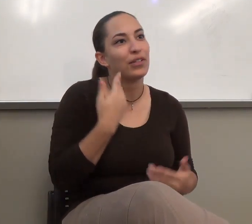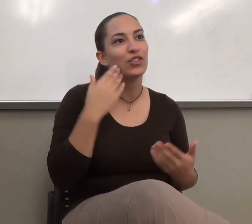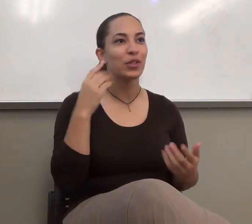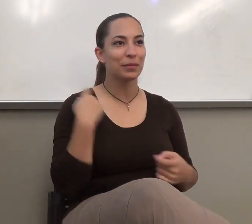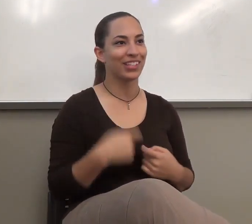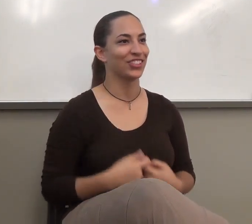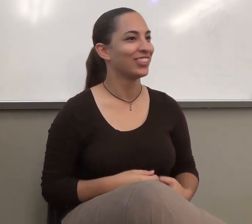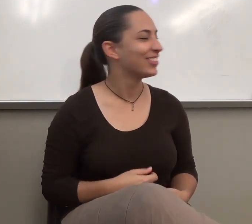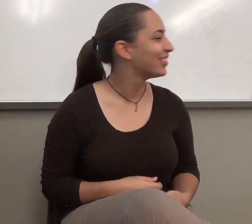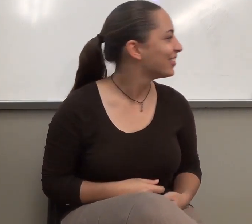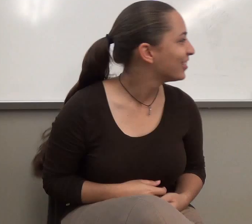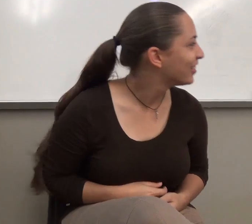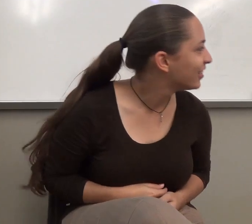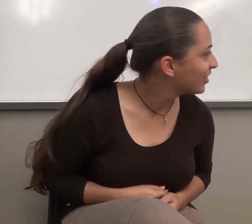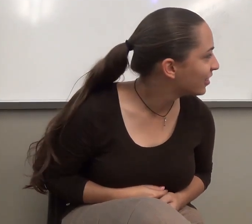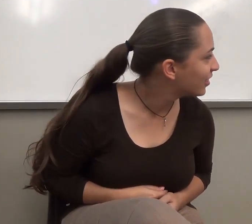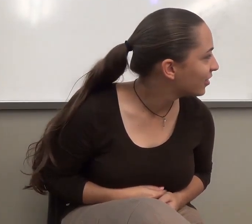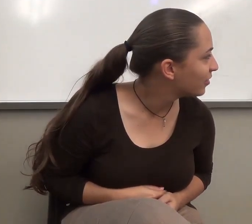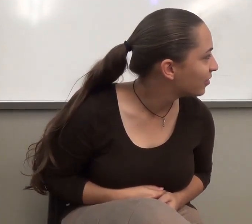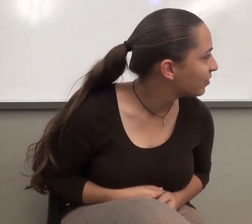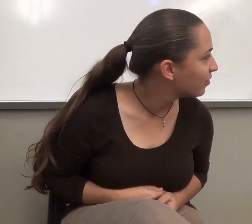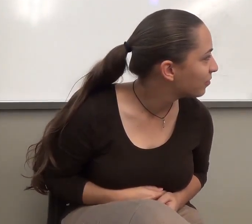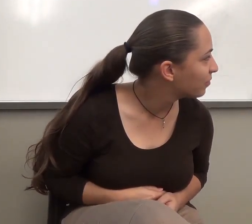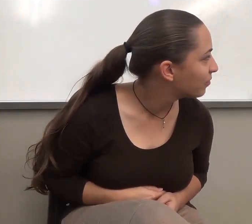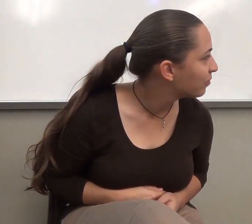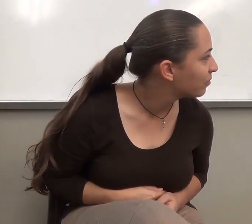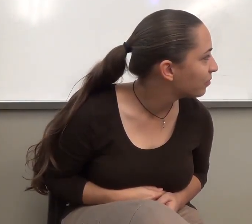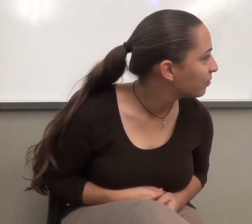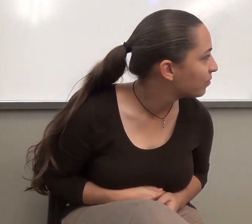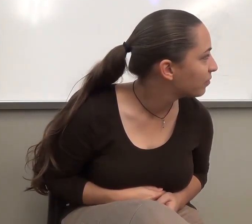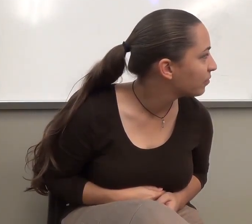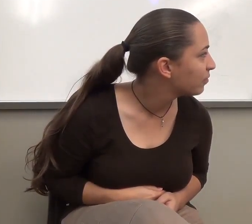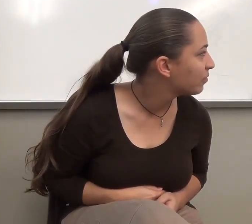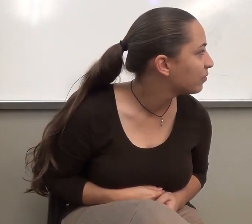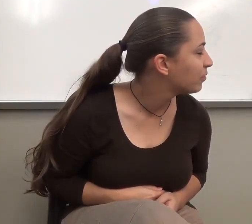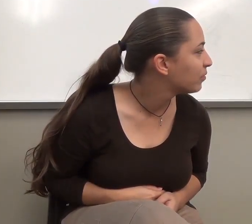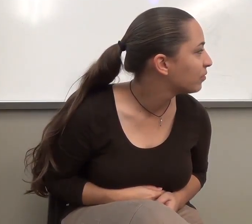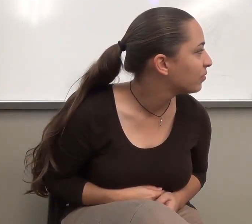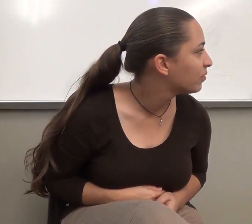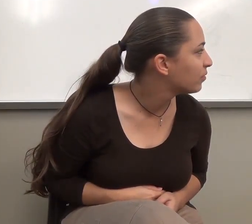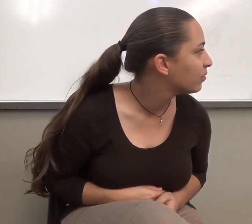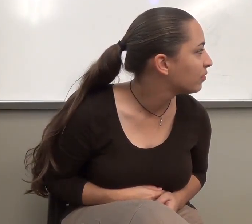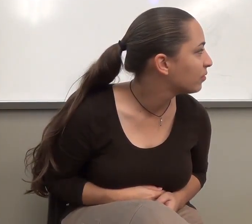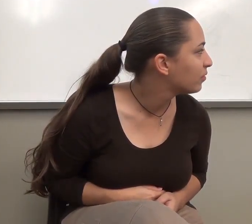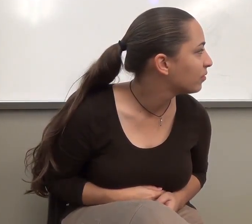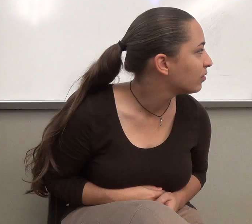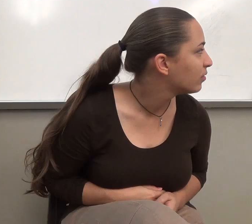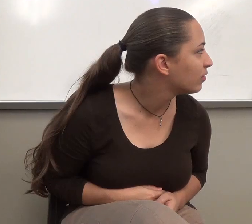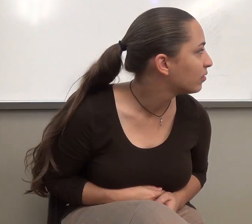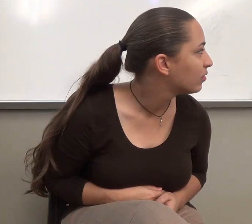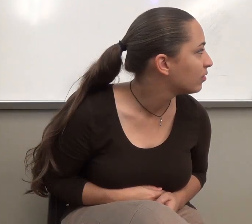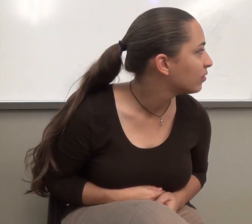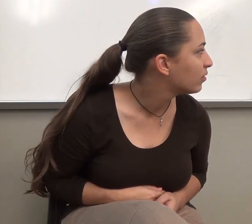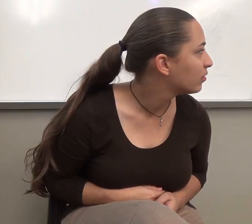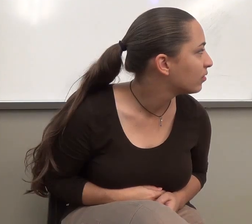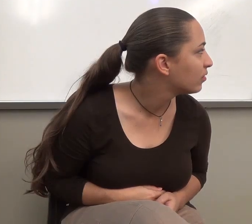Okay, see, yeah, you guys know this. What's this? If my Spanish is,